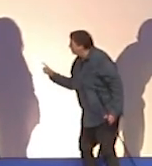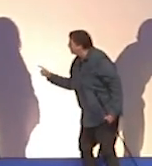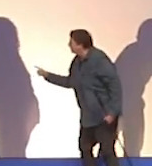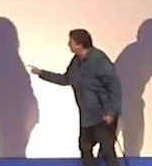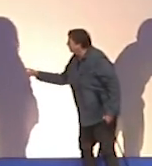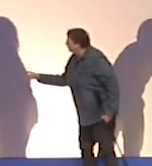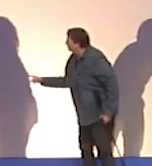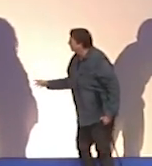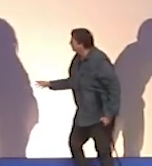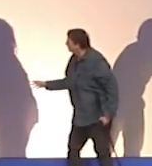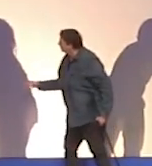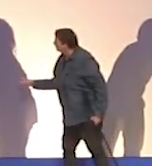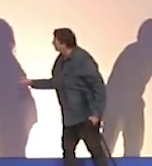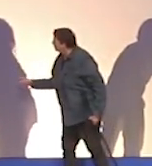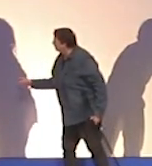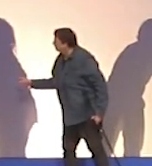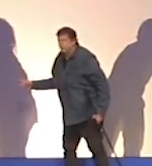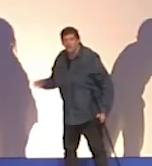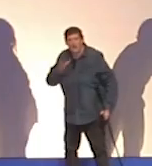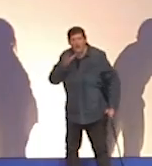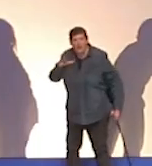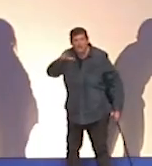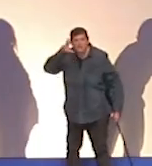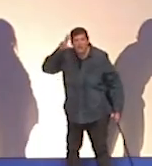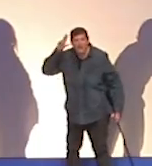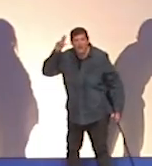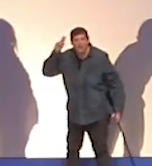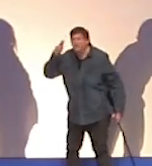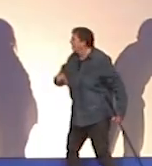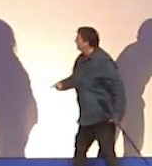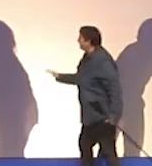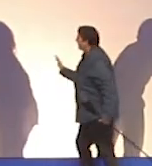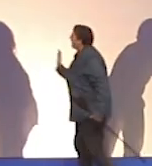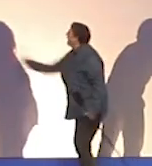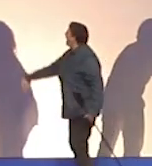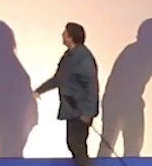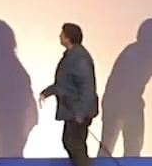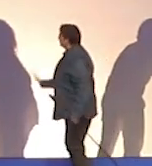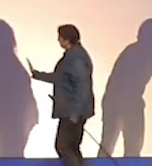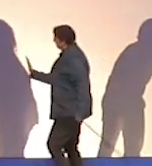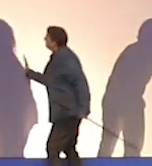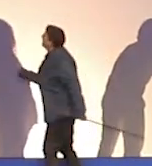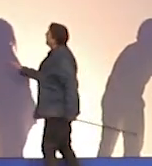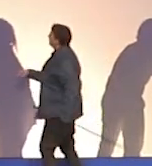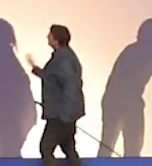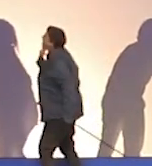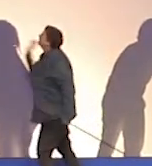Really? Niall's coming to Rochester. Yes. I actually kind of hate Niall though. You hate her. Get out of here. You go